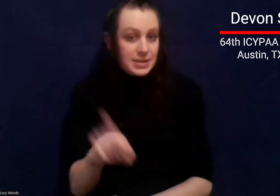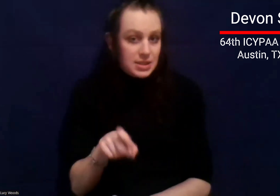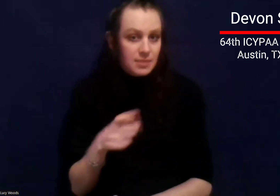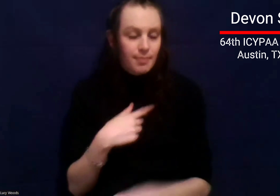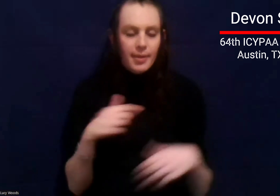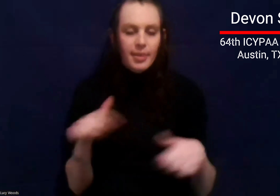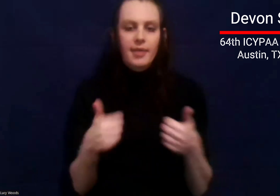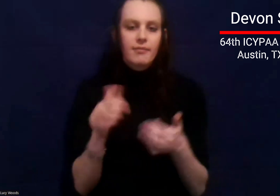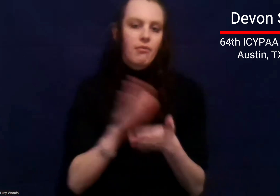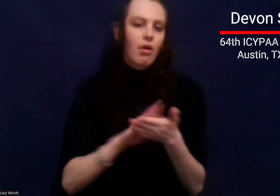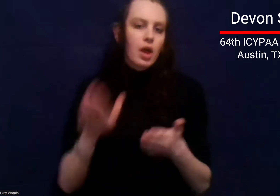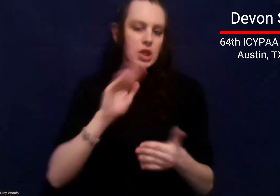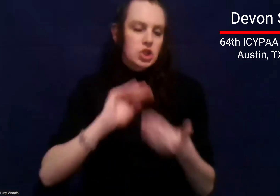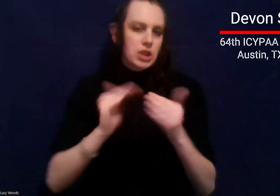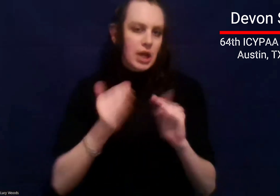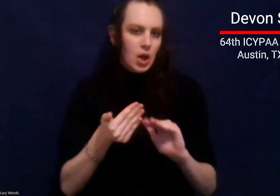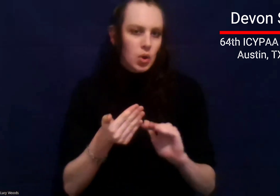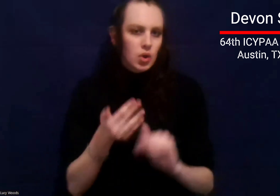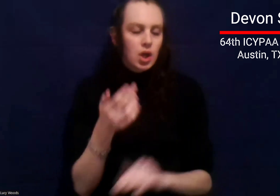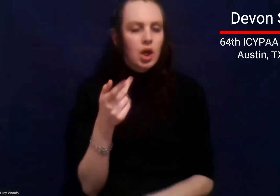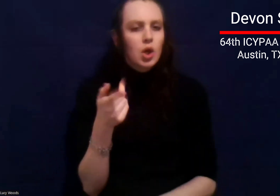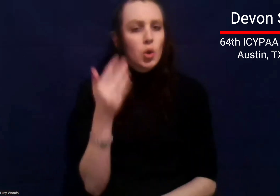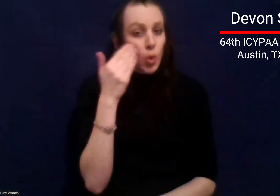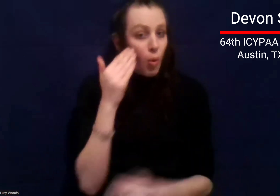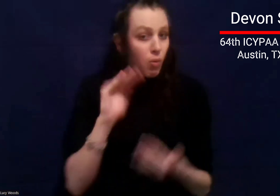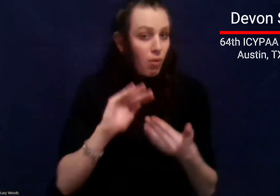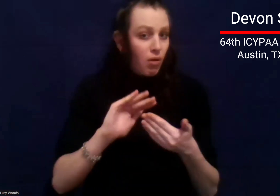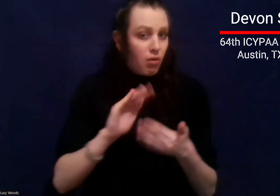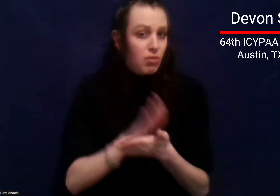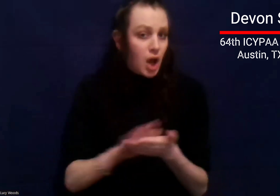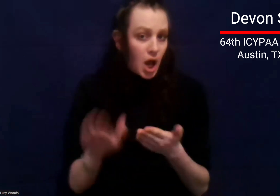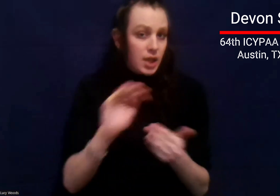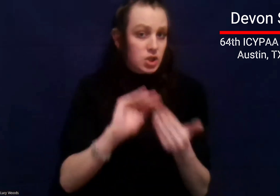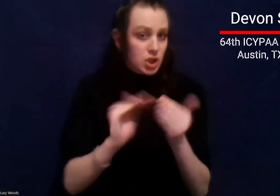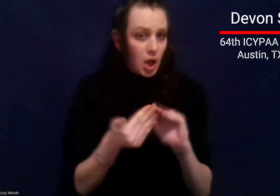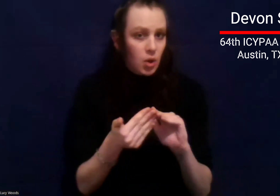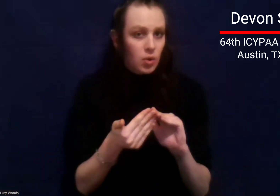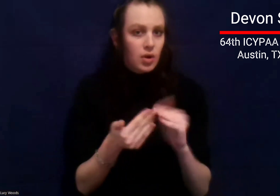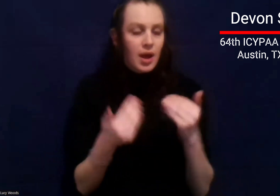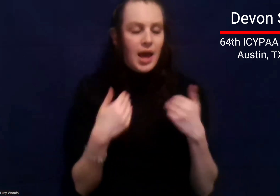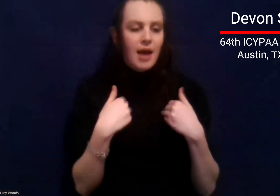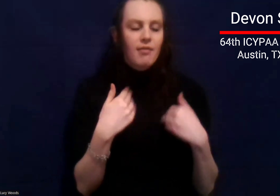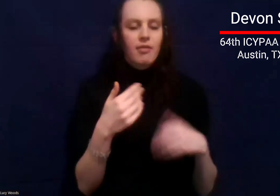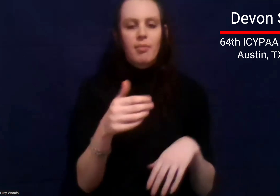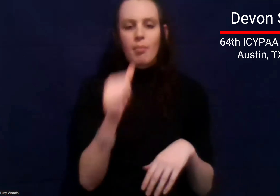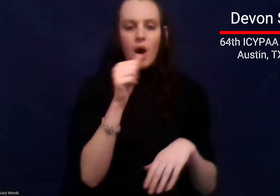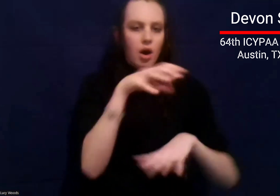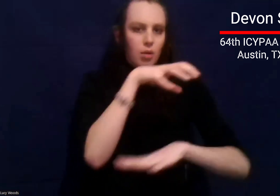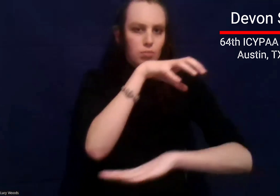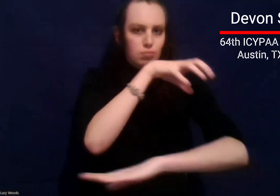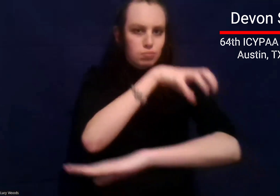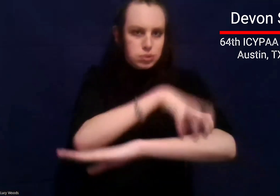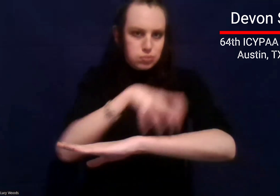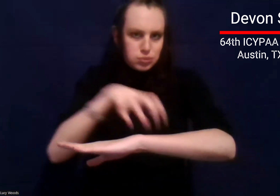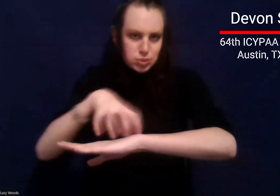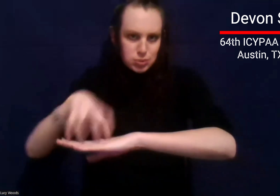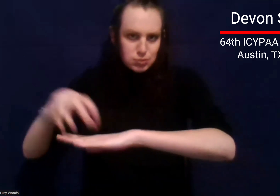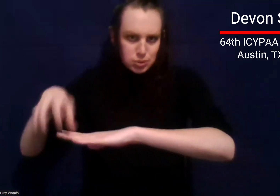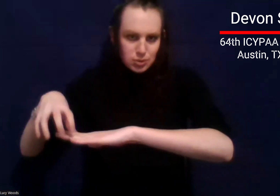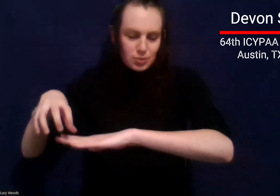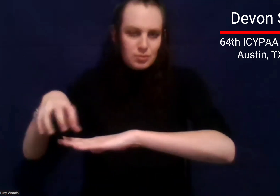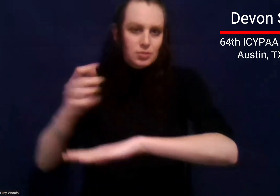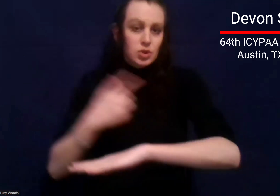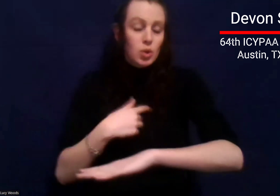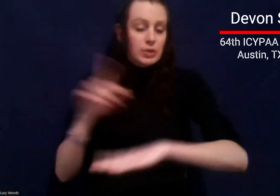town. If you've ever been to any college town, there's a row of bars somewhere, right? So we went there, and everything